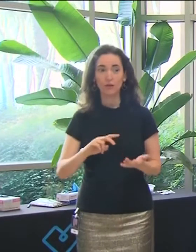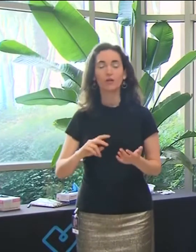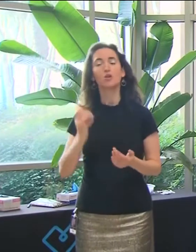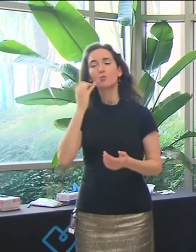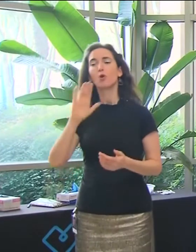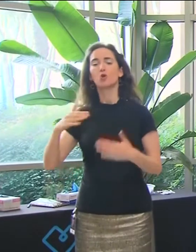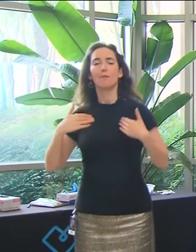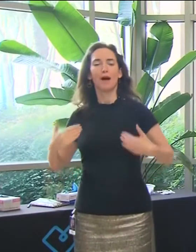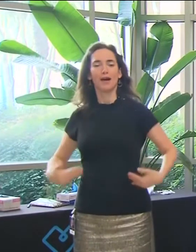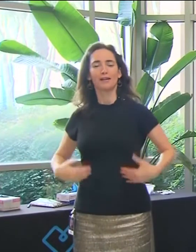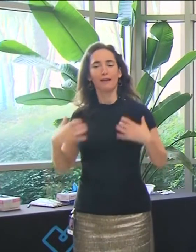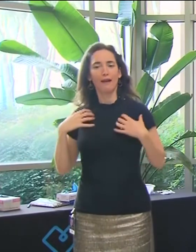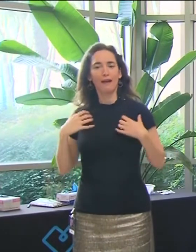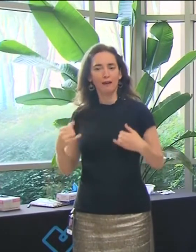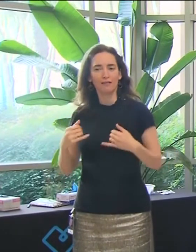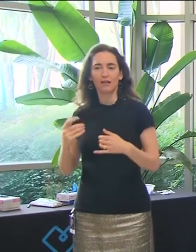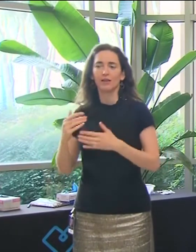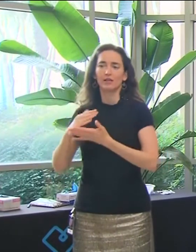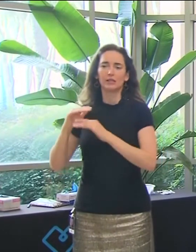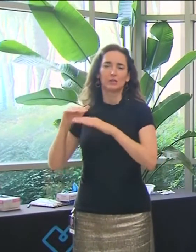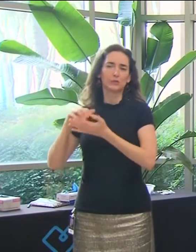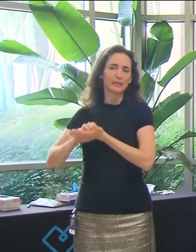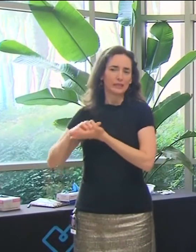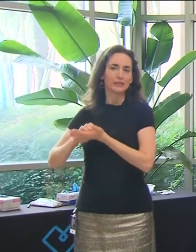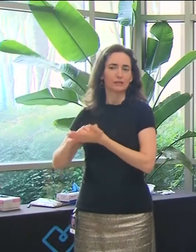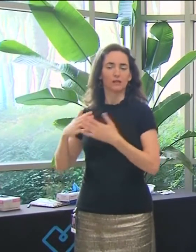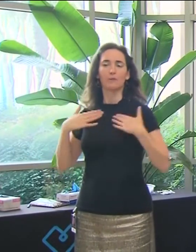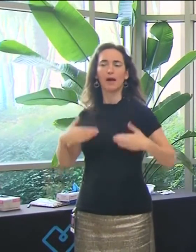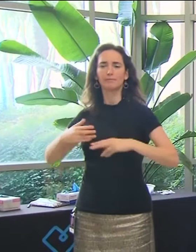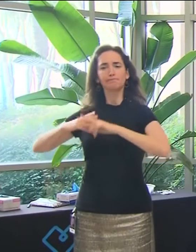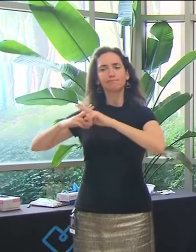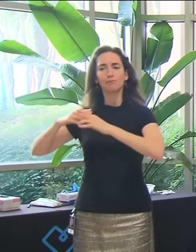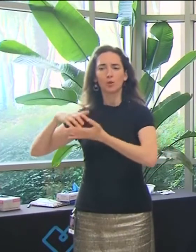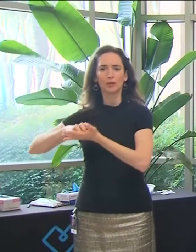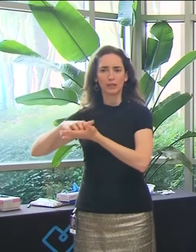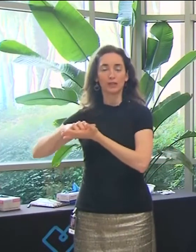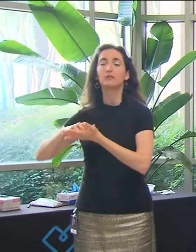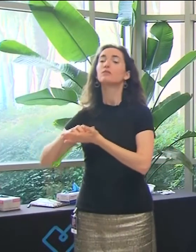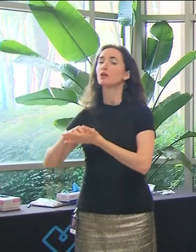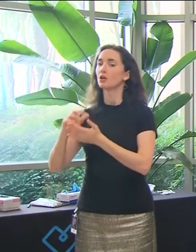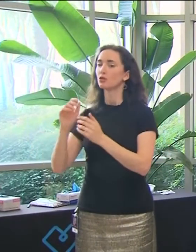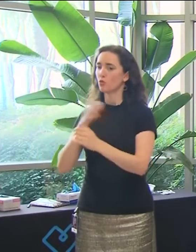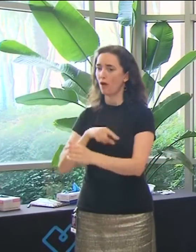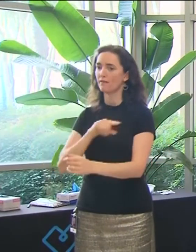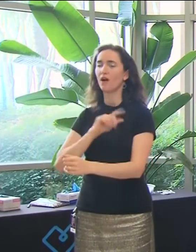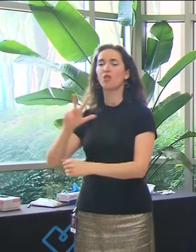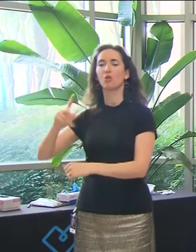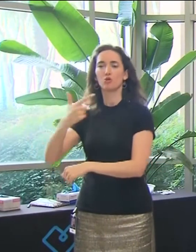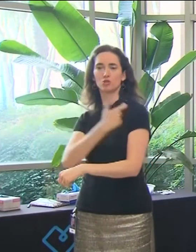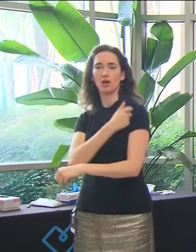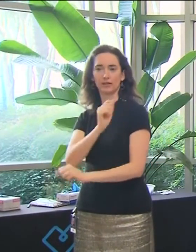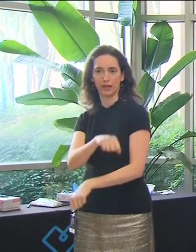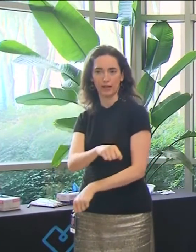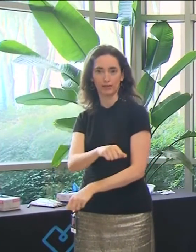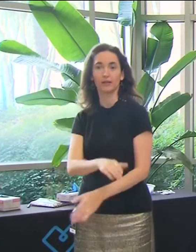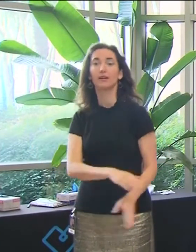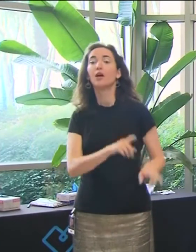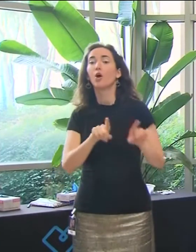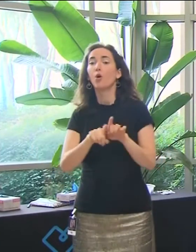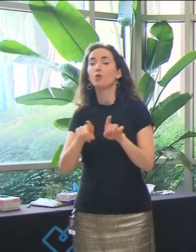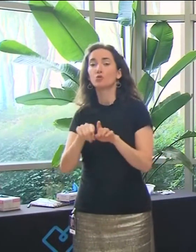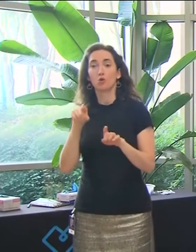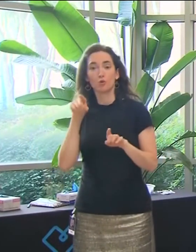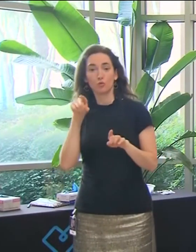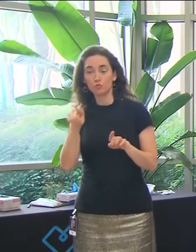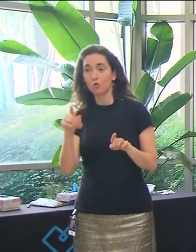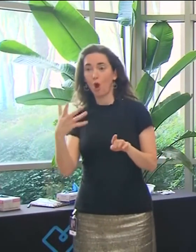immunodeficiency issues, you're eligible for a third shot. And if you're vaccinated with Pfizer, you're eligible for a